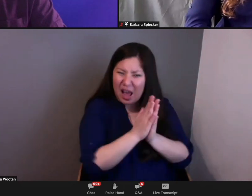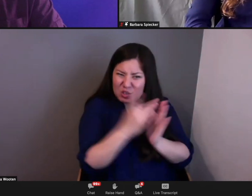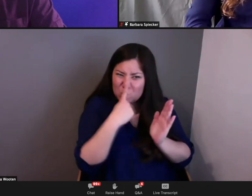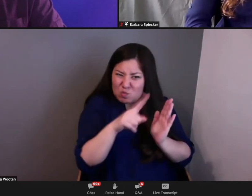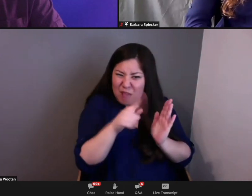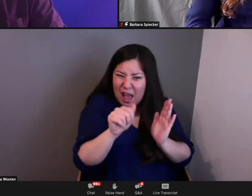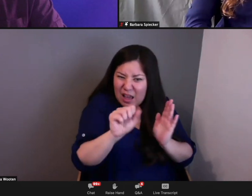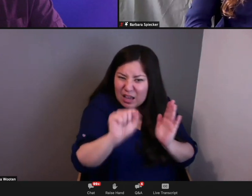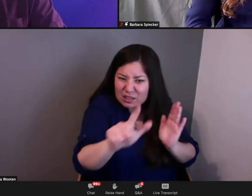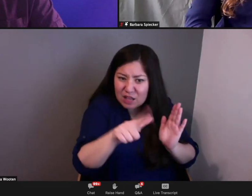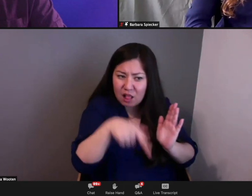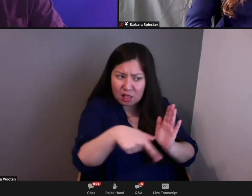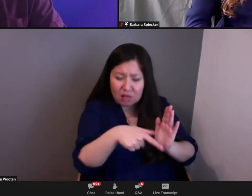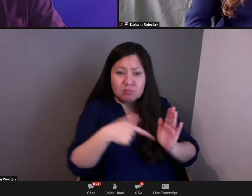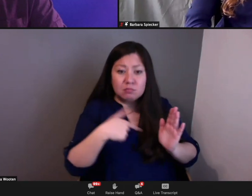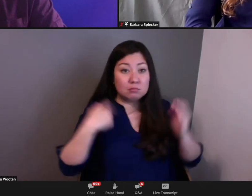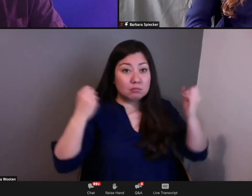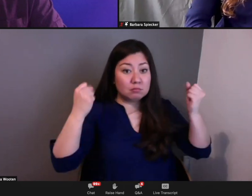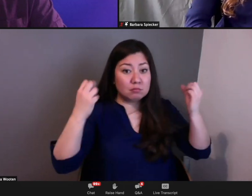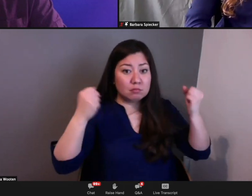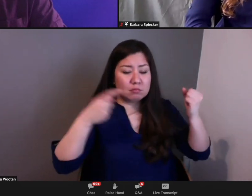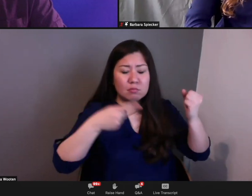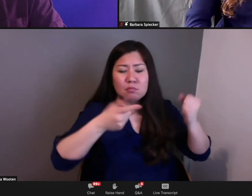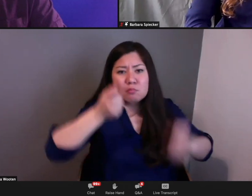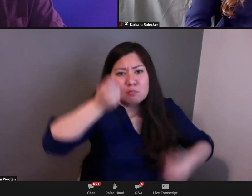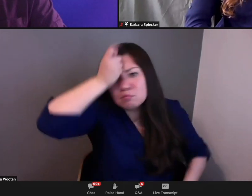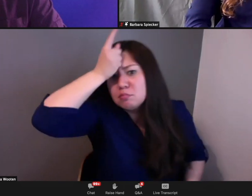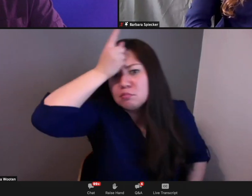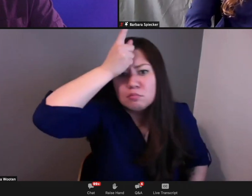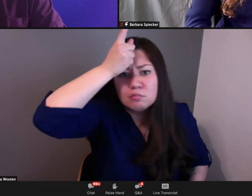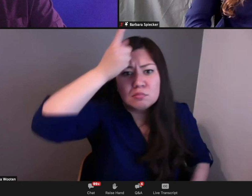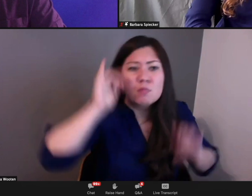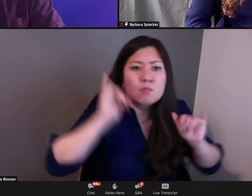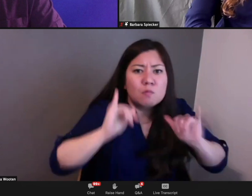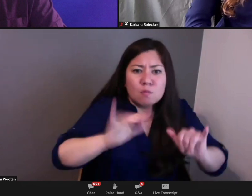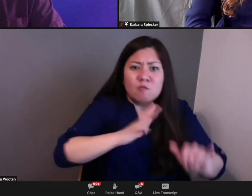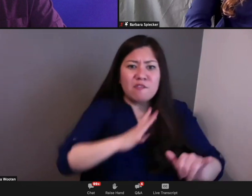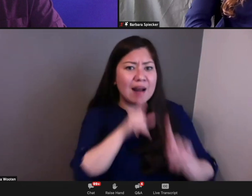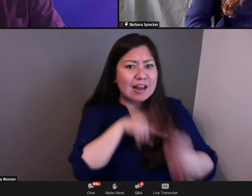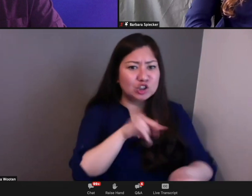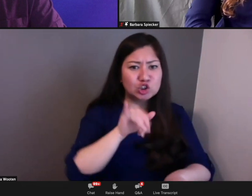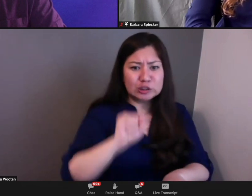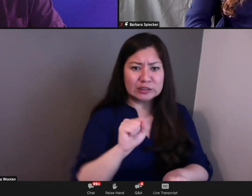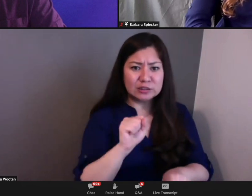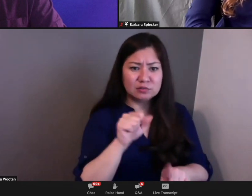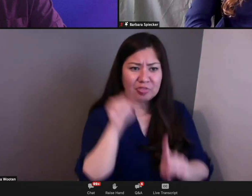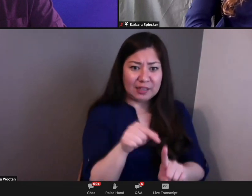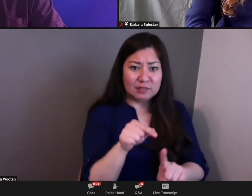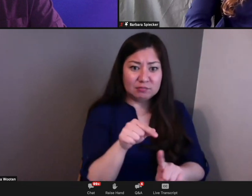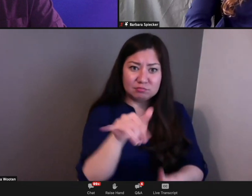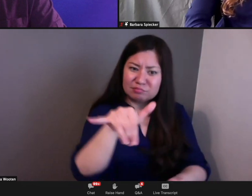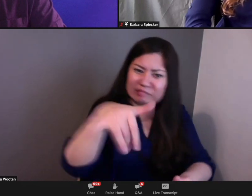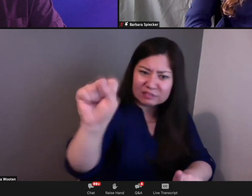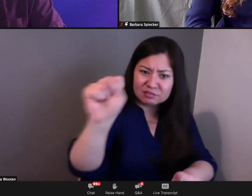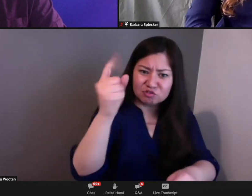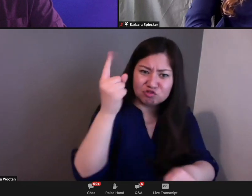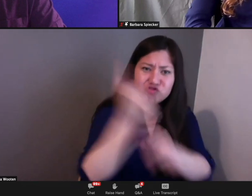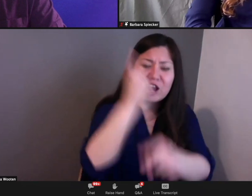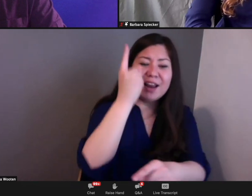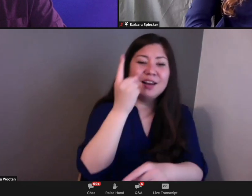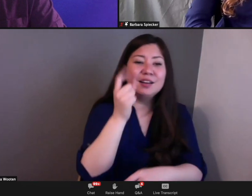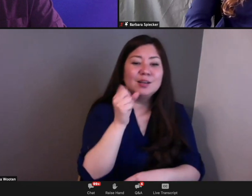It's always a challenge for English as a second language for students to make that jump. I feel